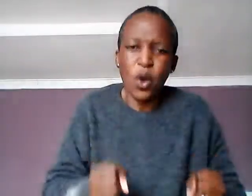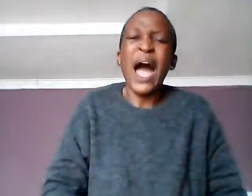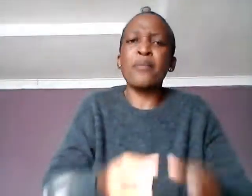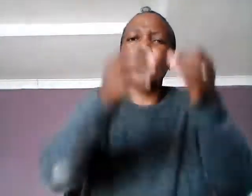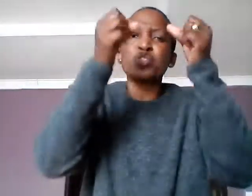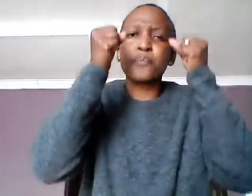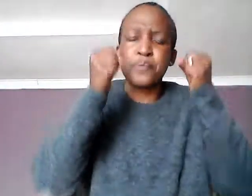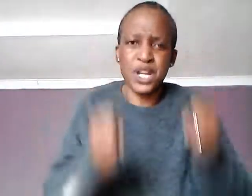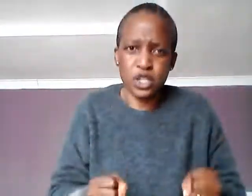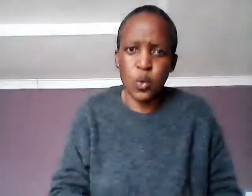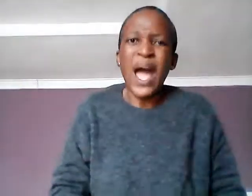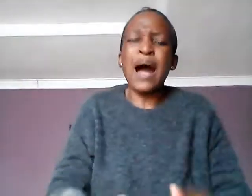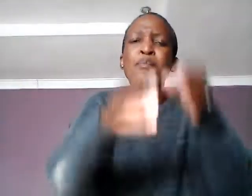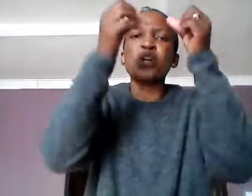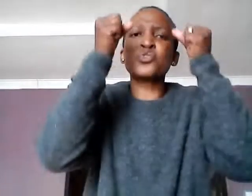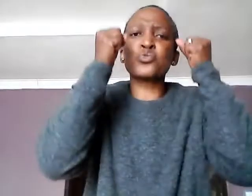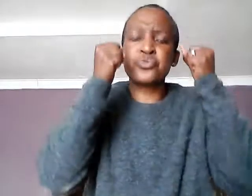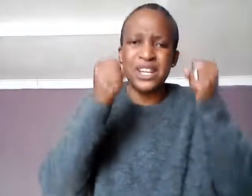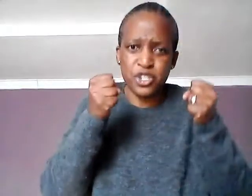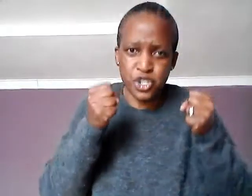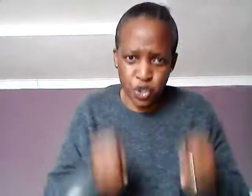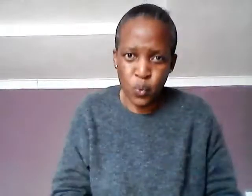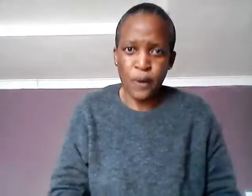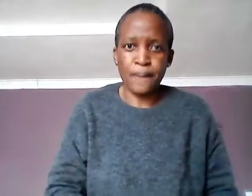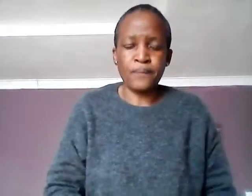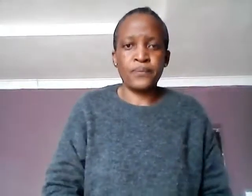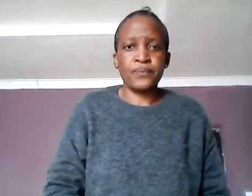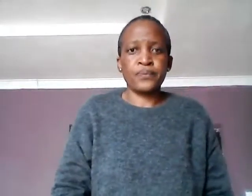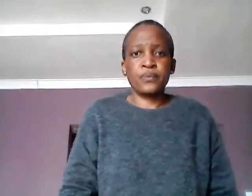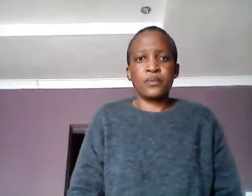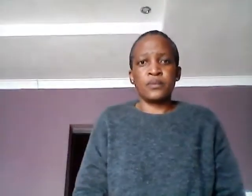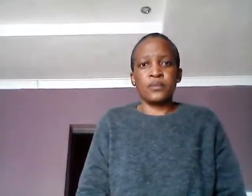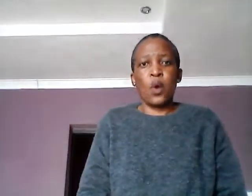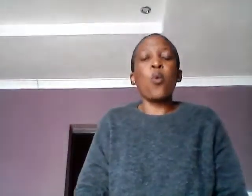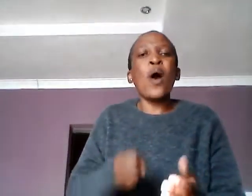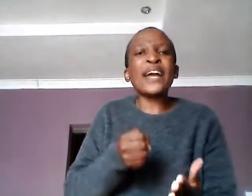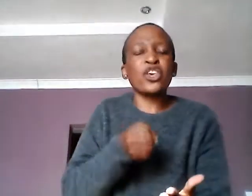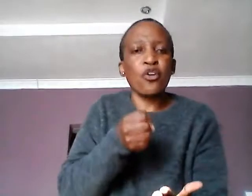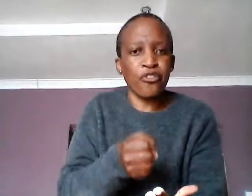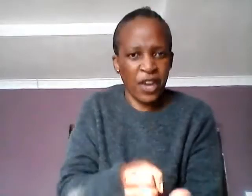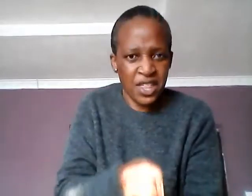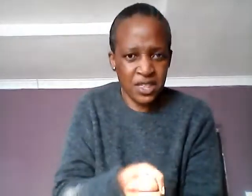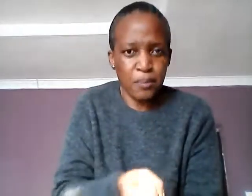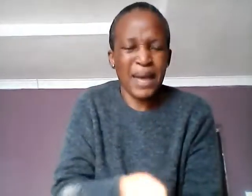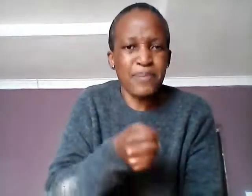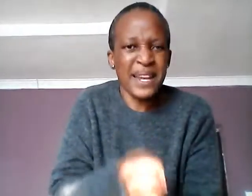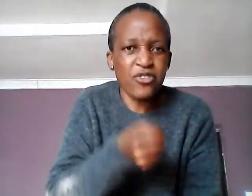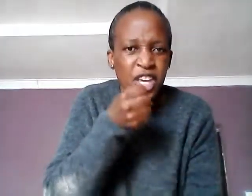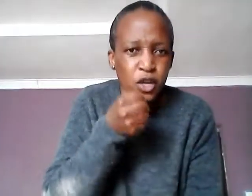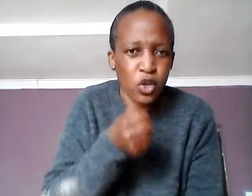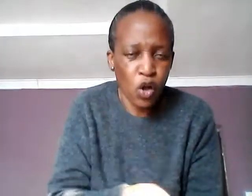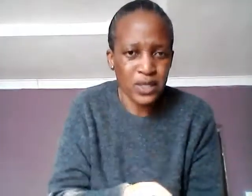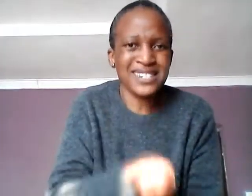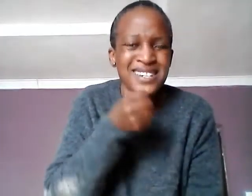I'm going to praise you. I'm going to trust you. Work your faith by believing in God. Trust